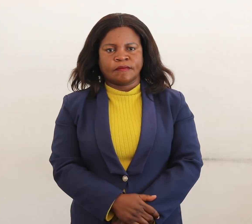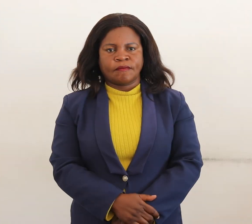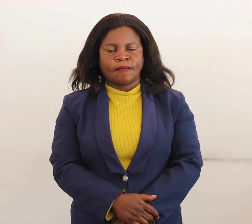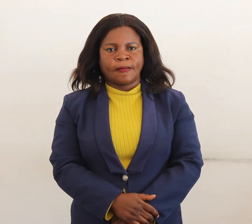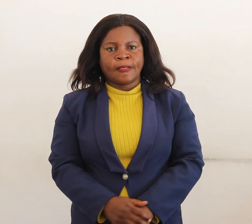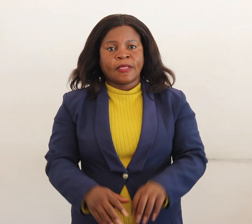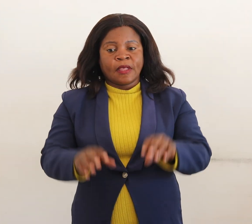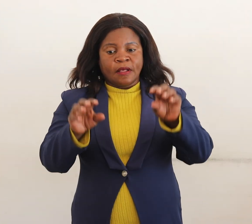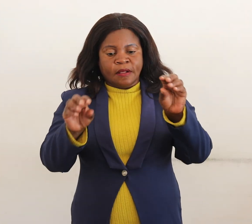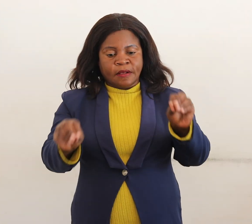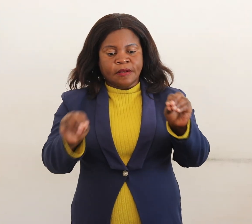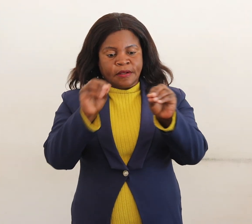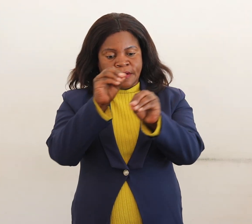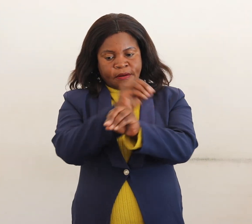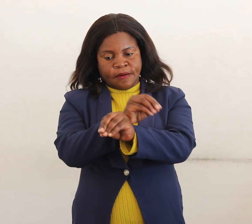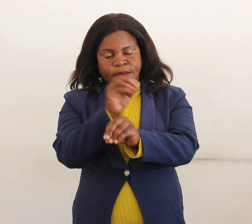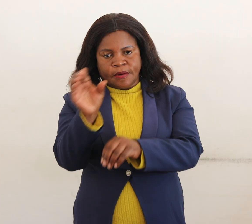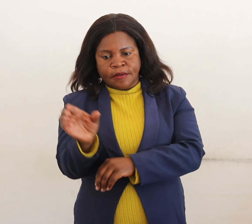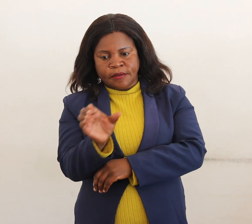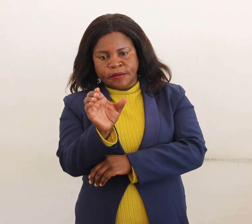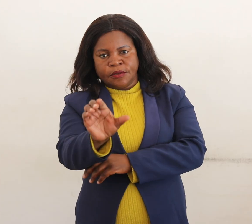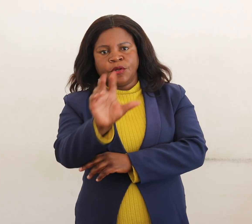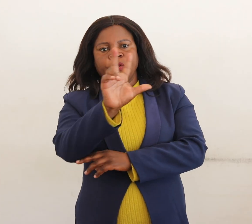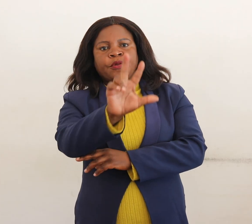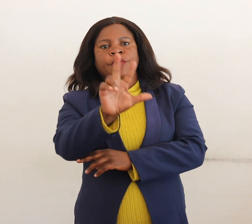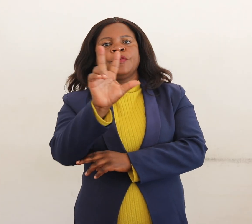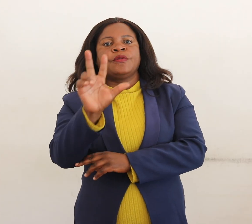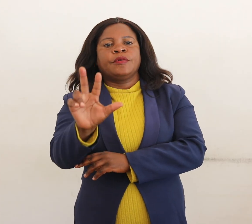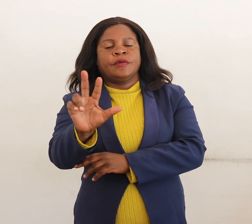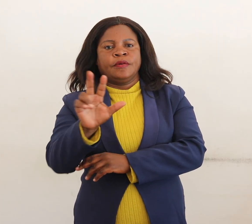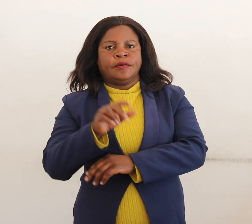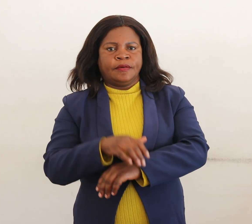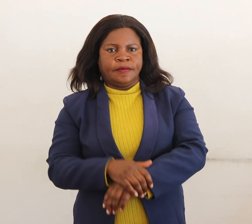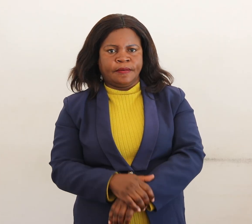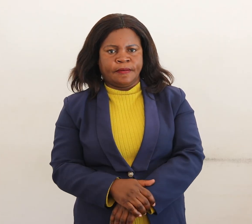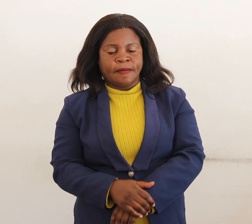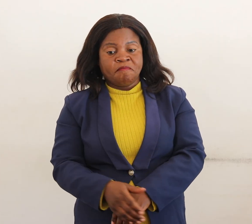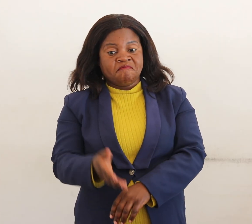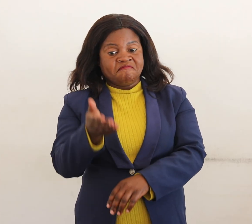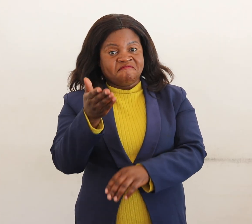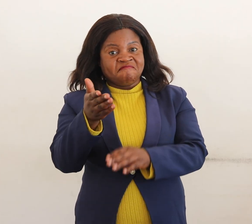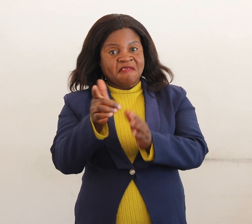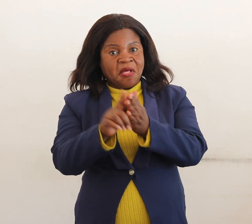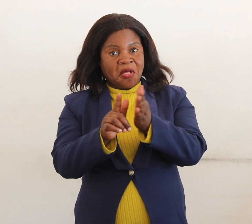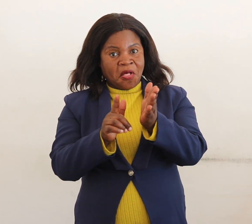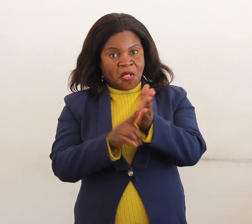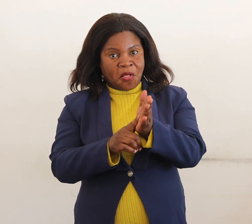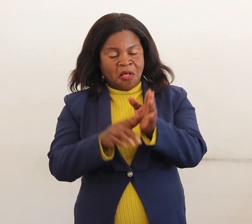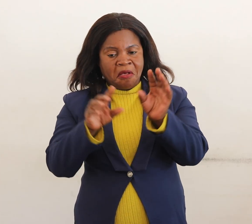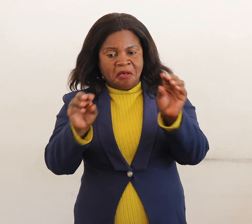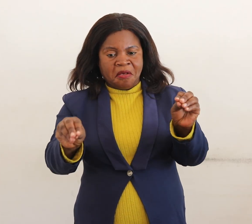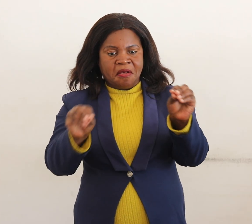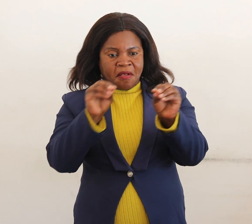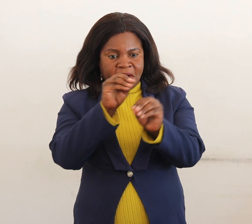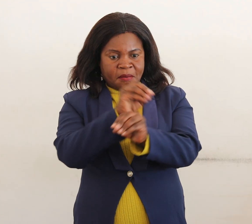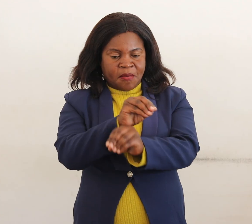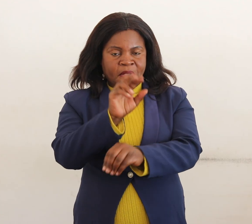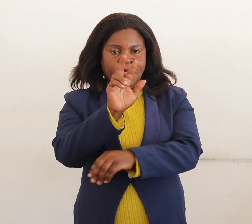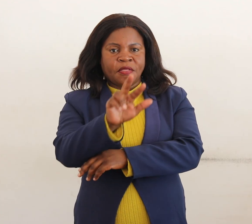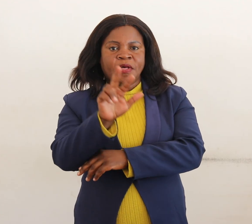Replacement of Section 33. The provision replaces Section 33 and provides that